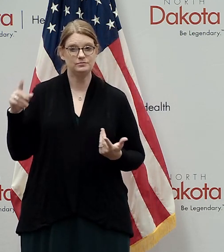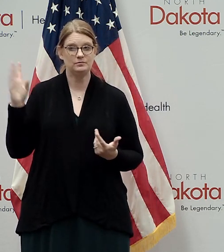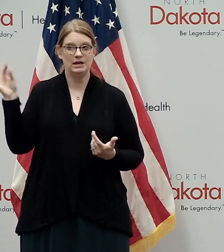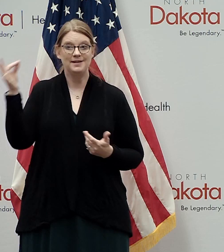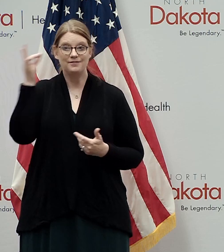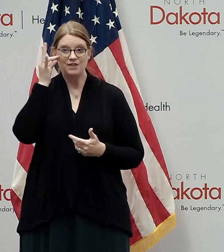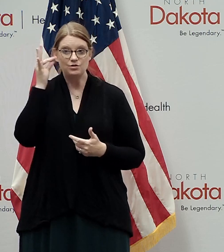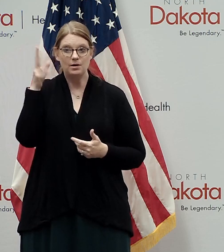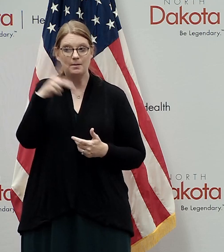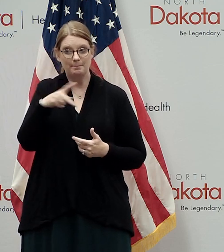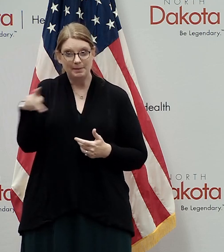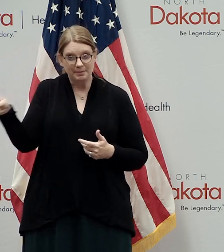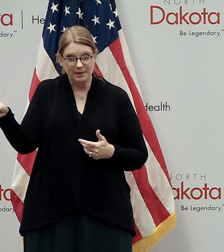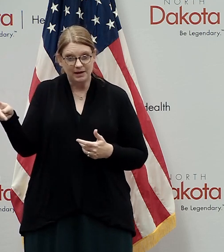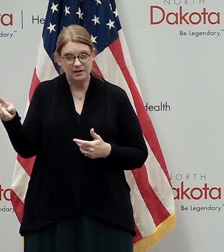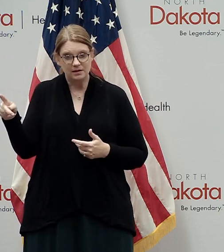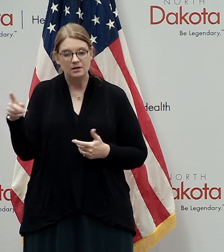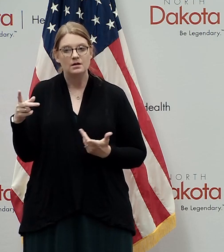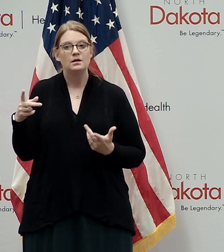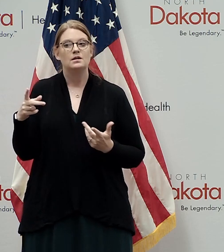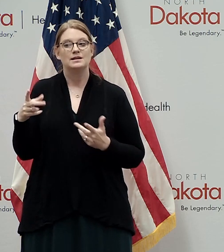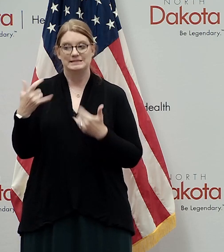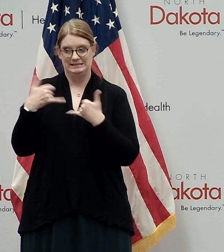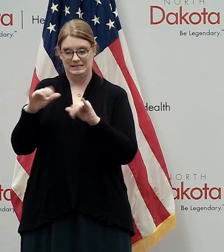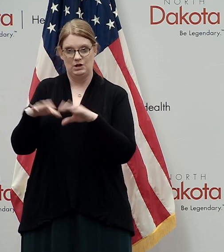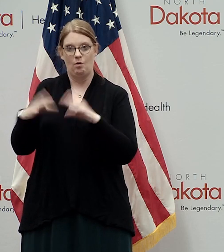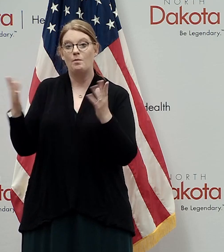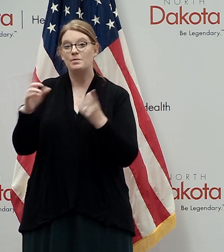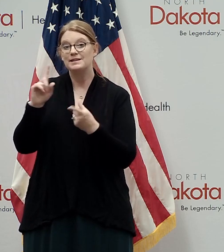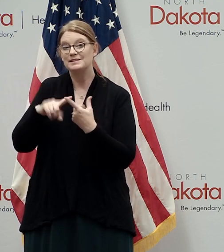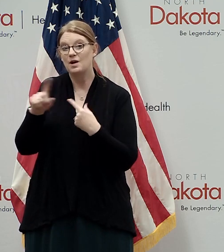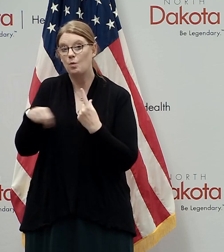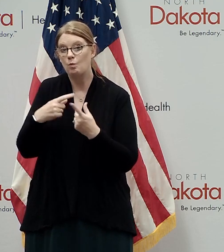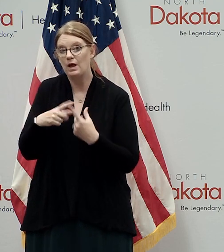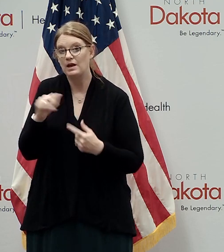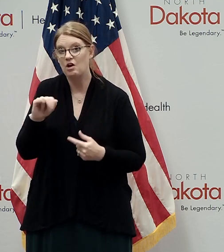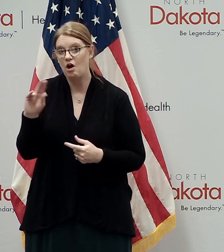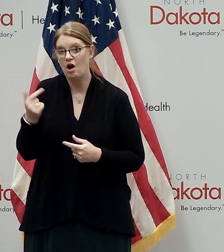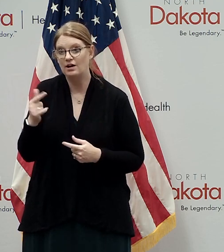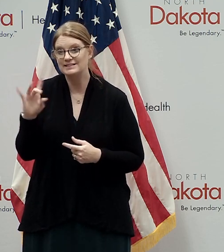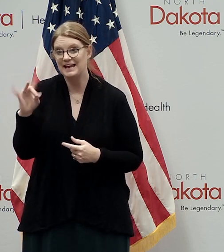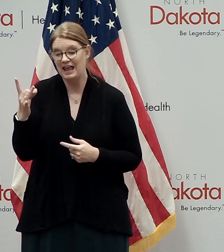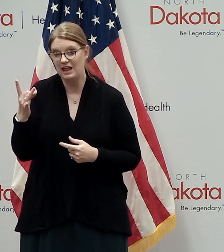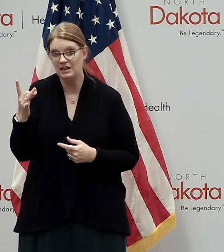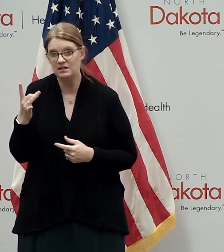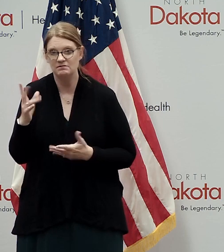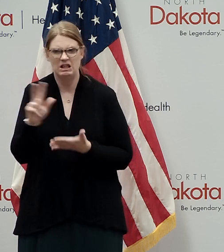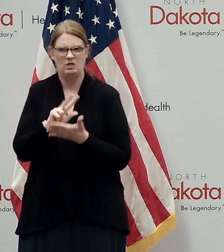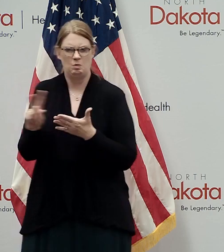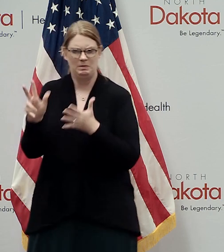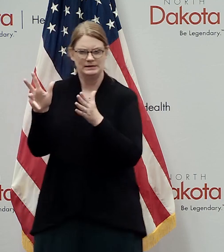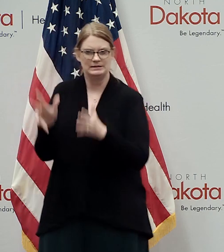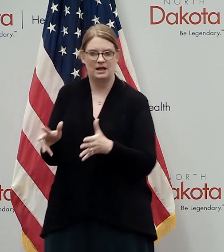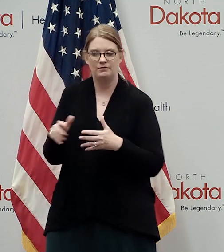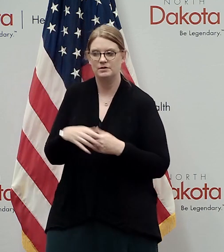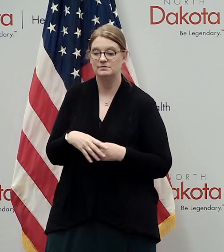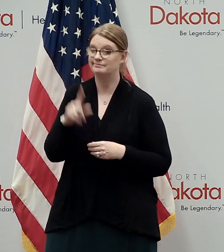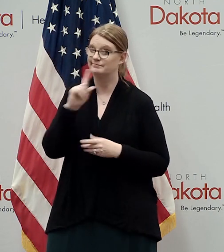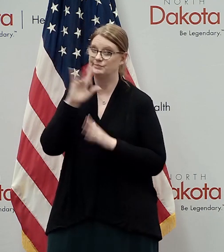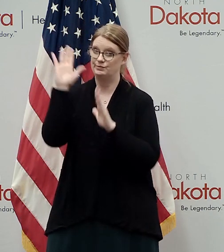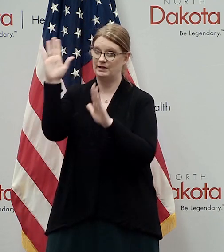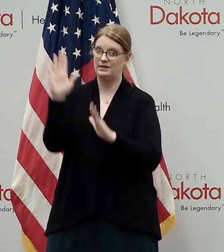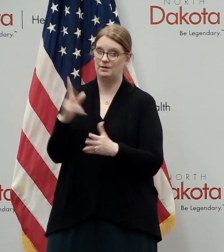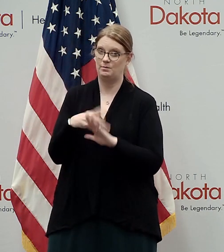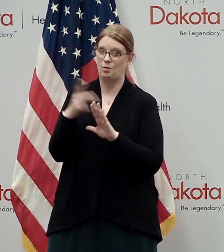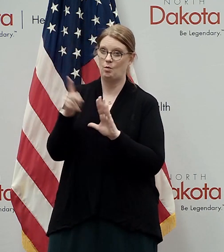Federal Payroll Protection Plan, it remains open until August 8th, so there's a little over 3 weeks left for that. It's a great program